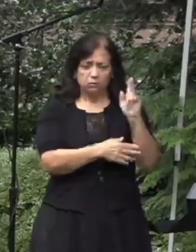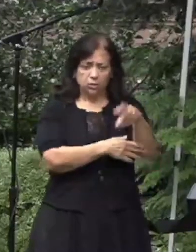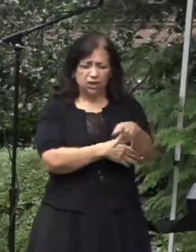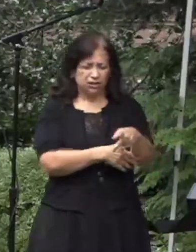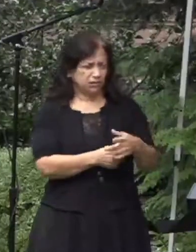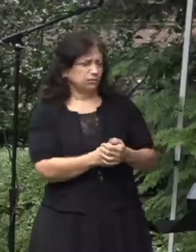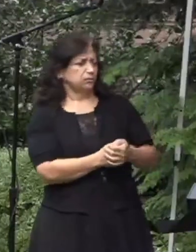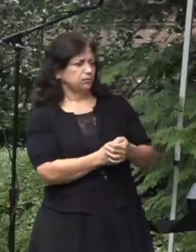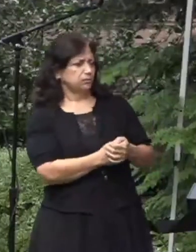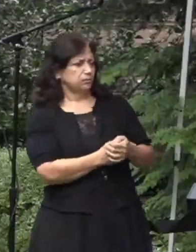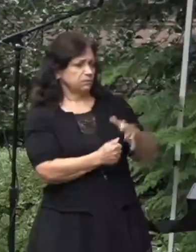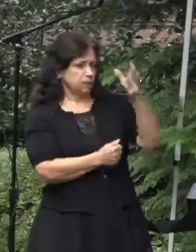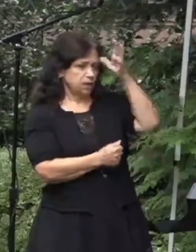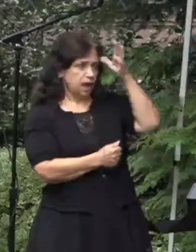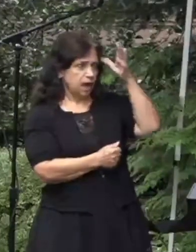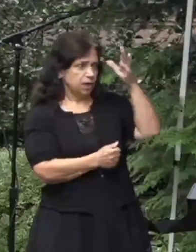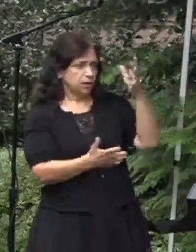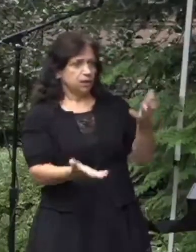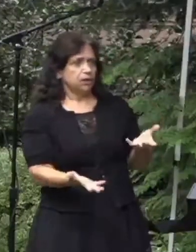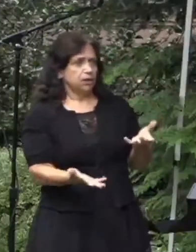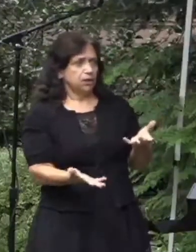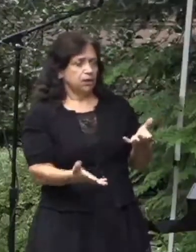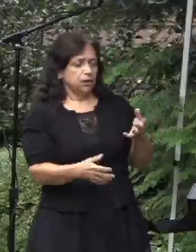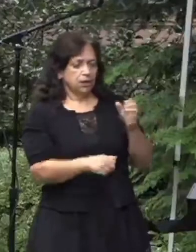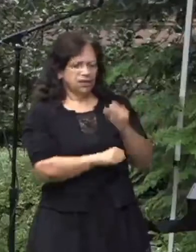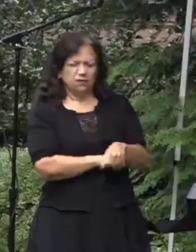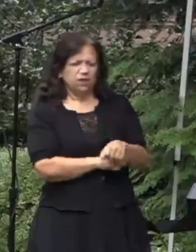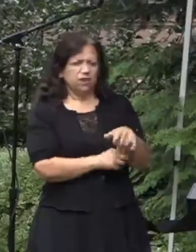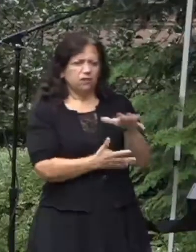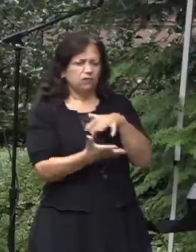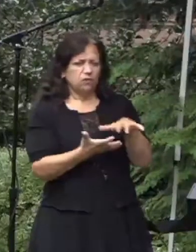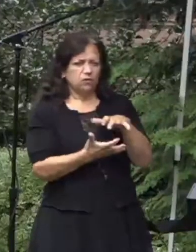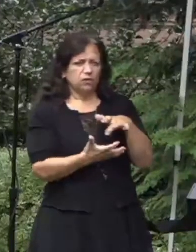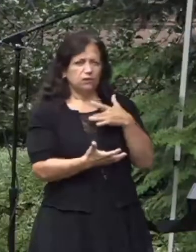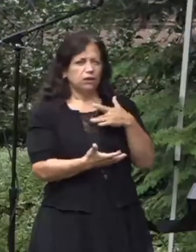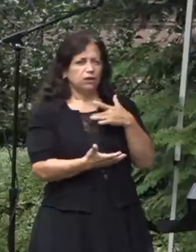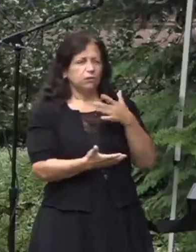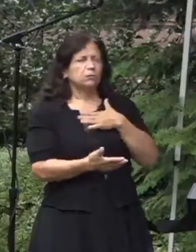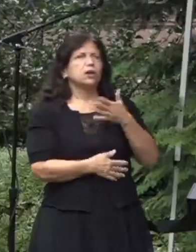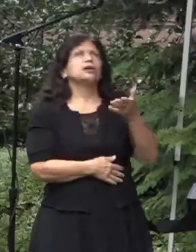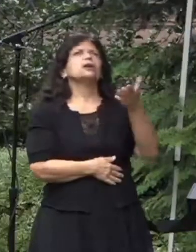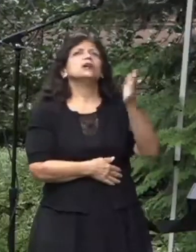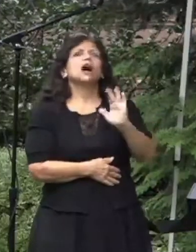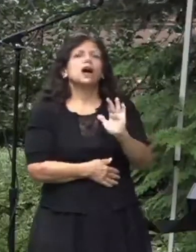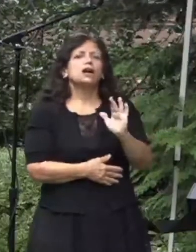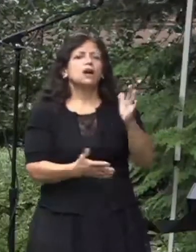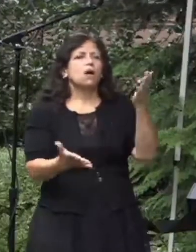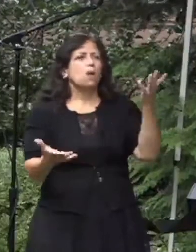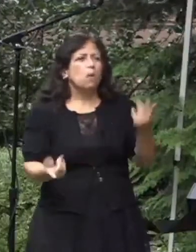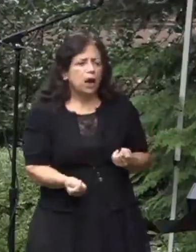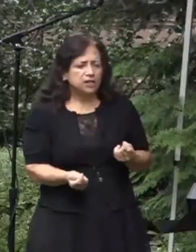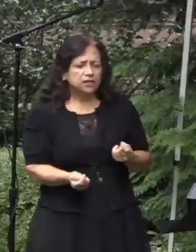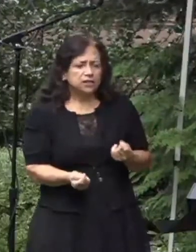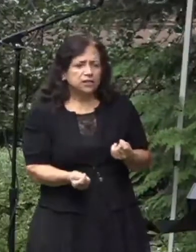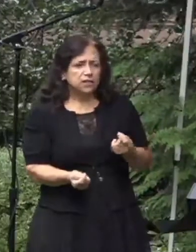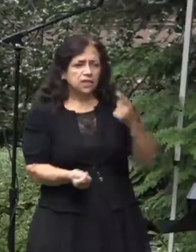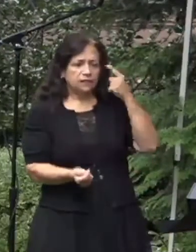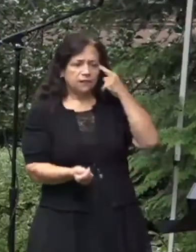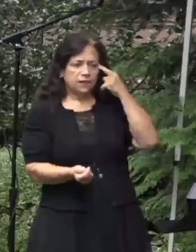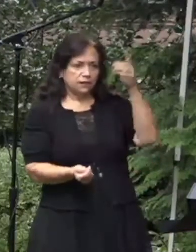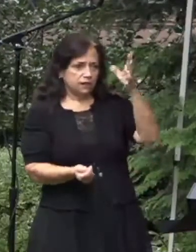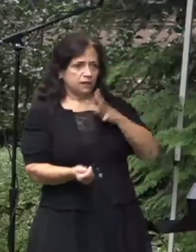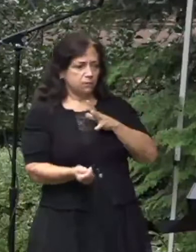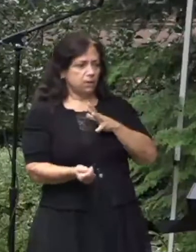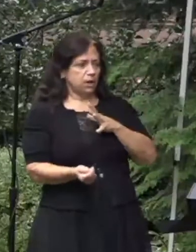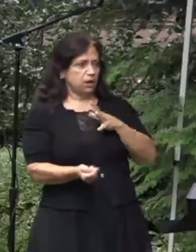My dad, in a moment of defeat and confusion, replied, "Oh my gosh, what?" Thinking that the man